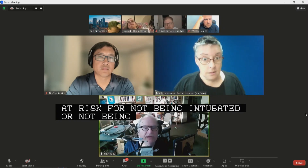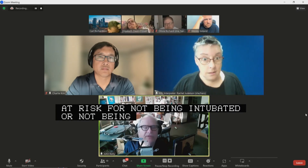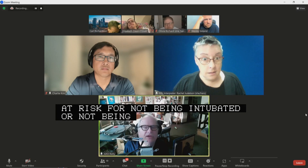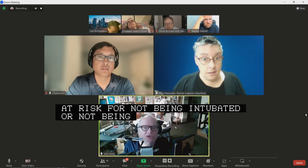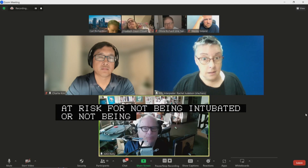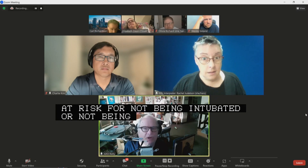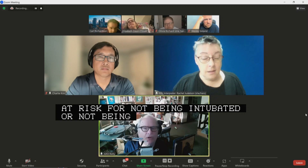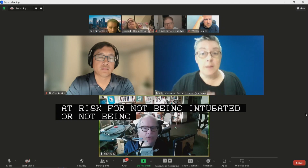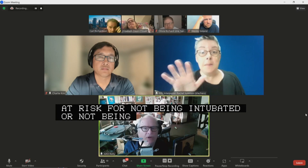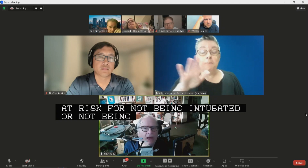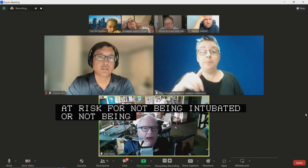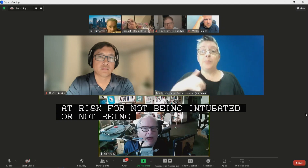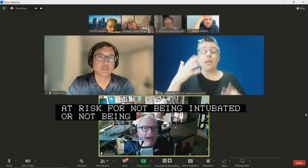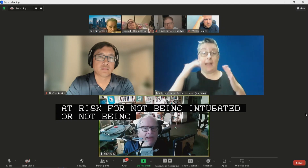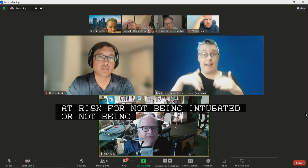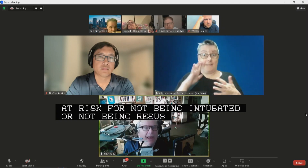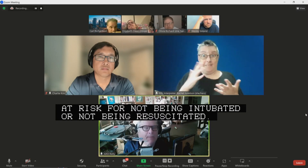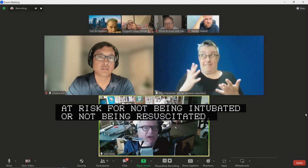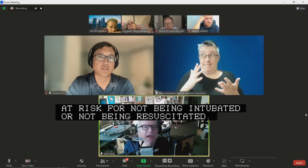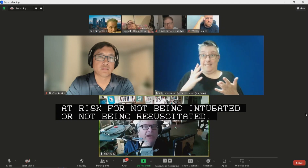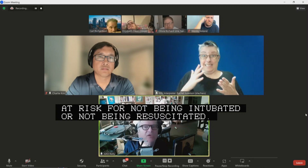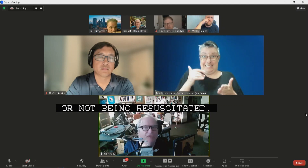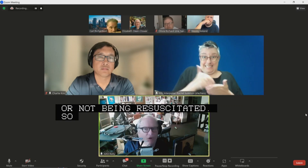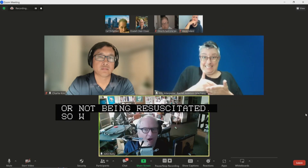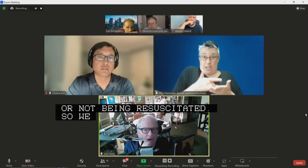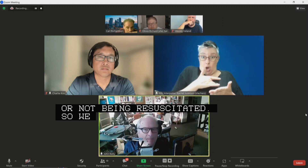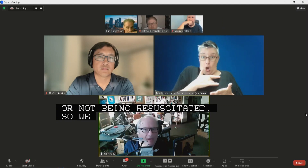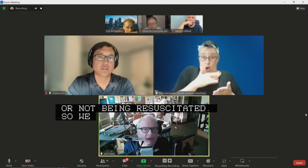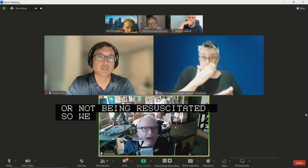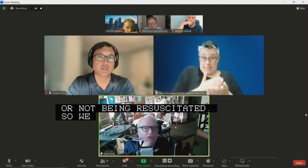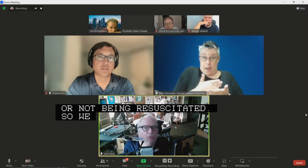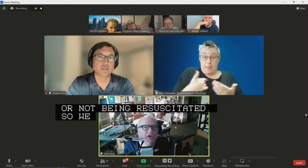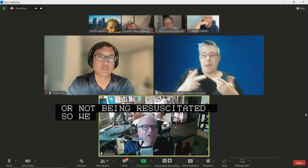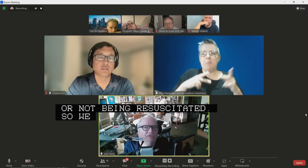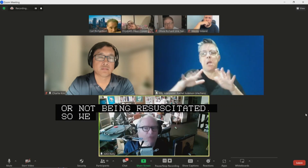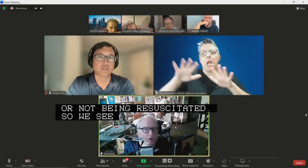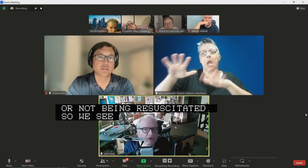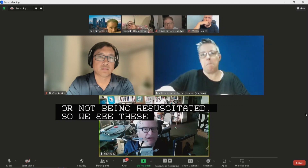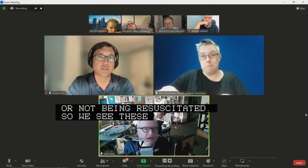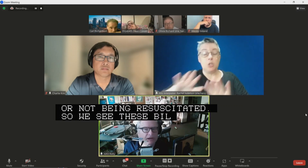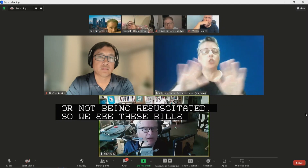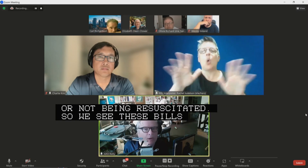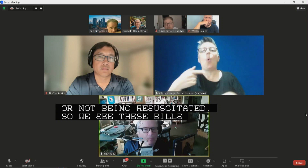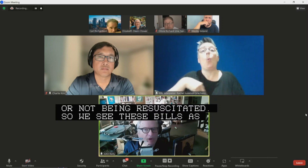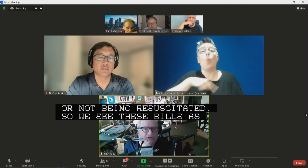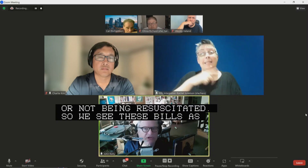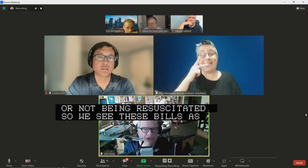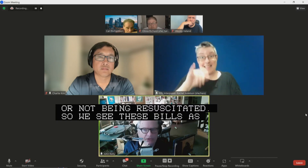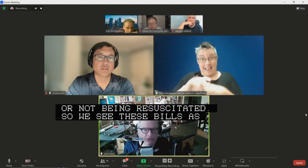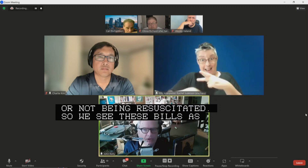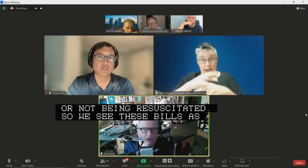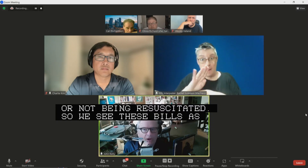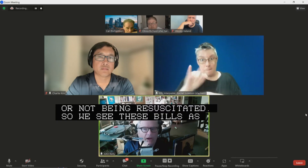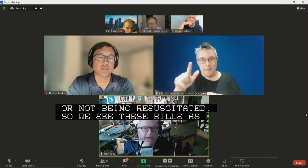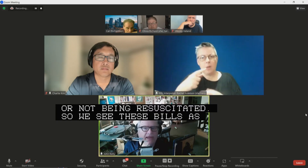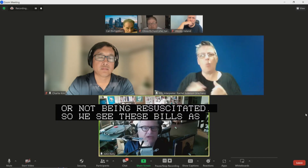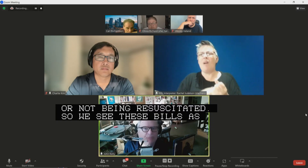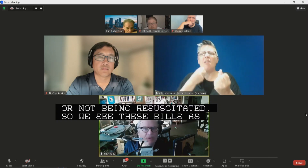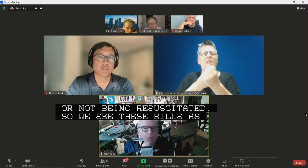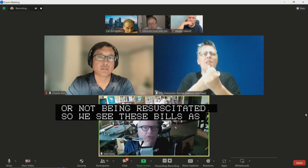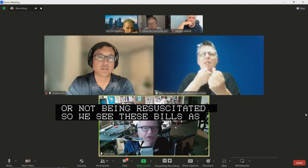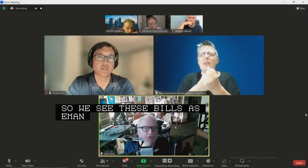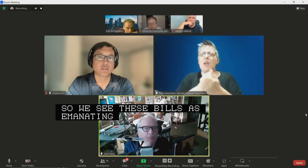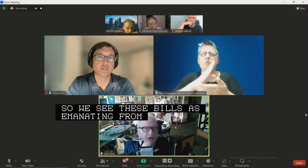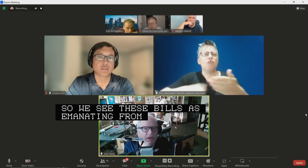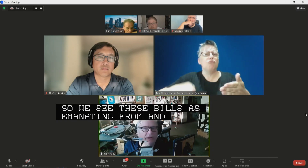we see these bills as emanating from and reinforcing prejudice against